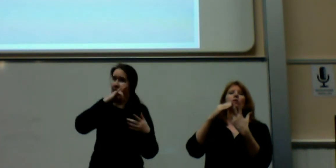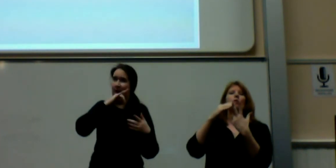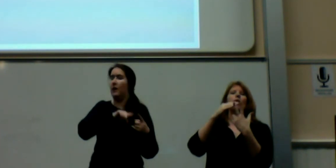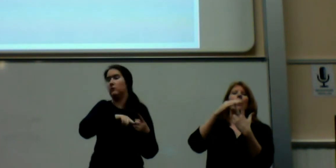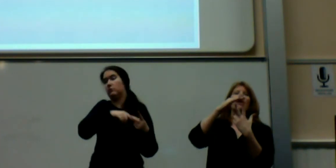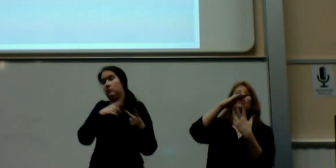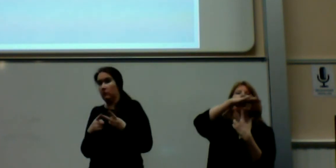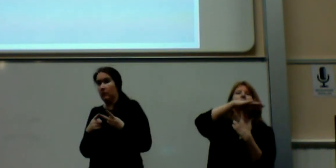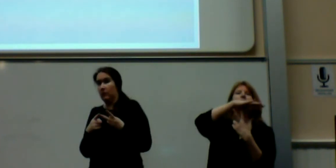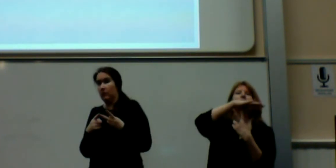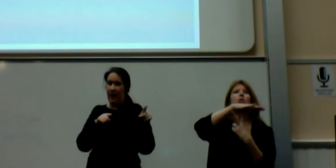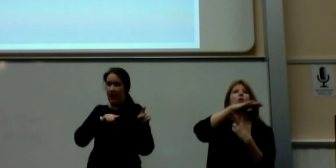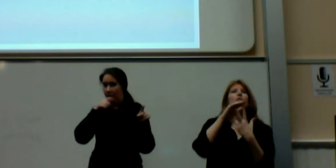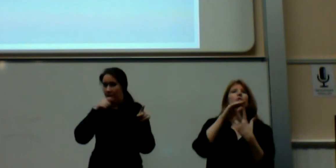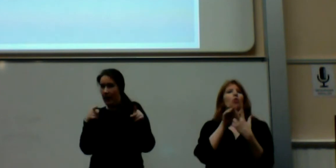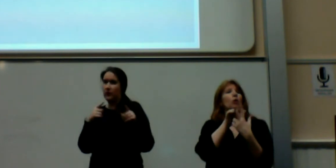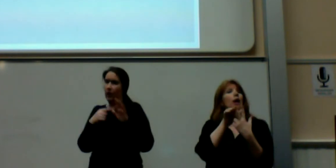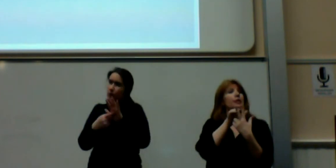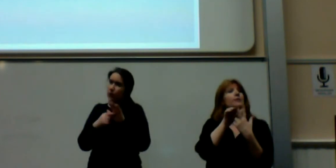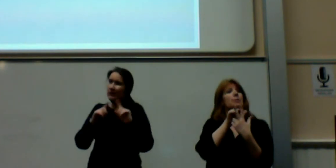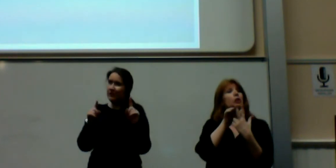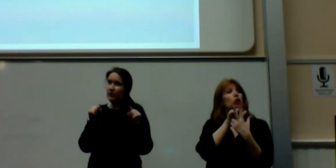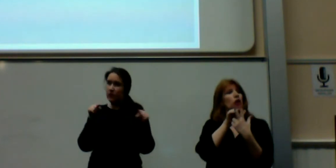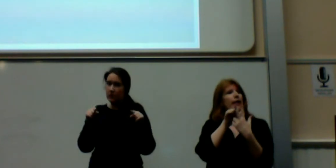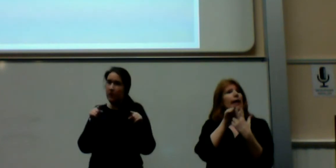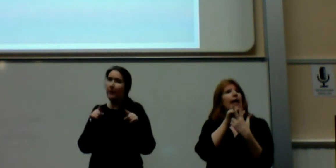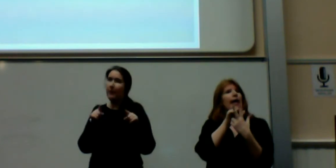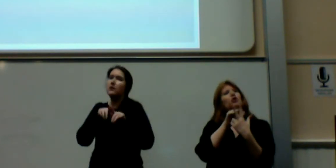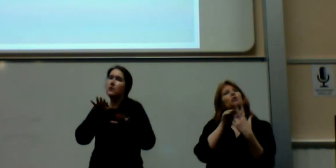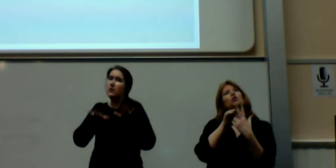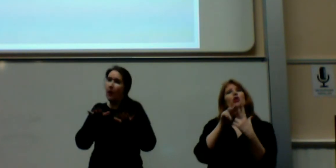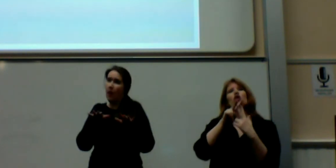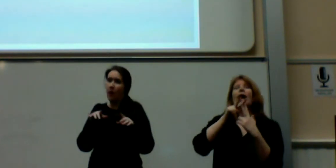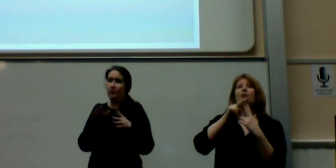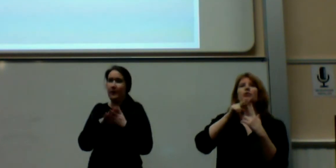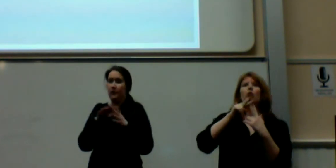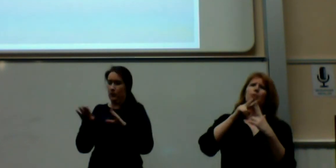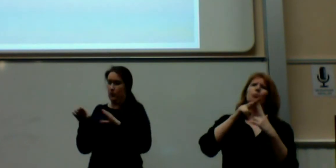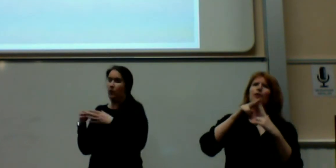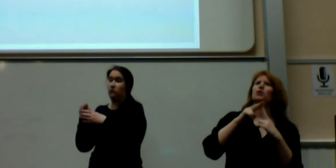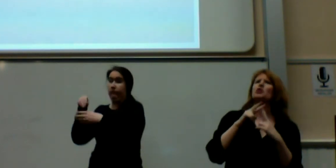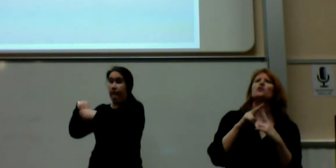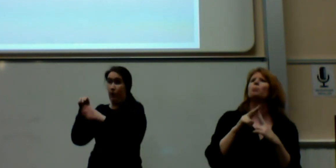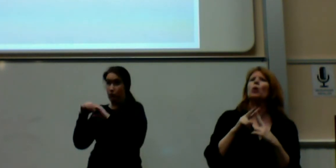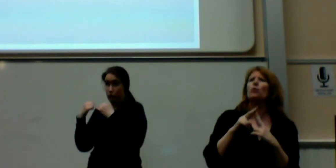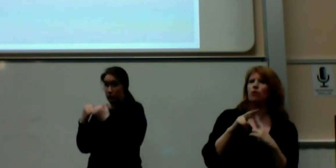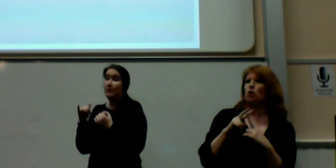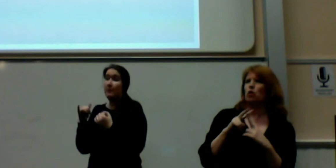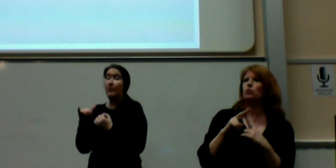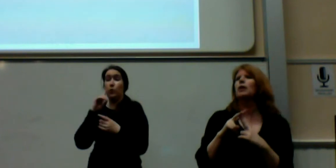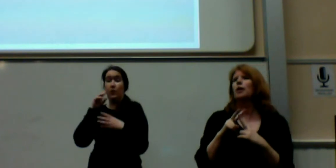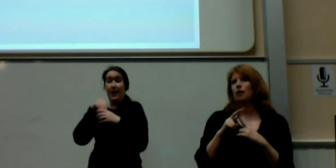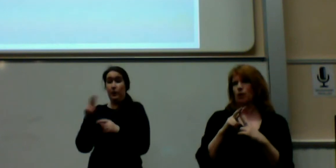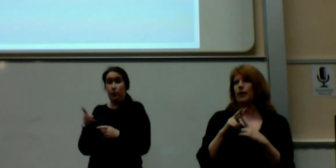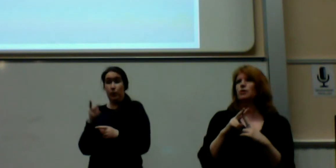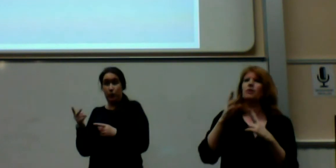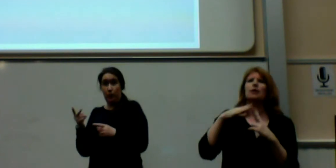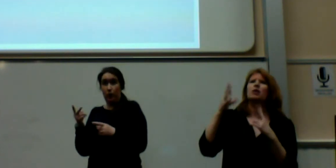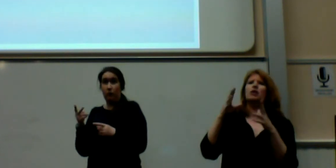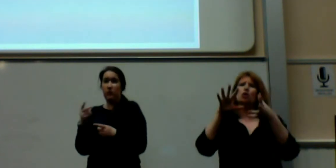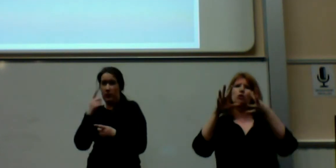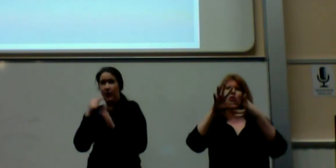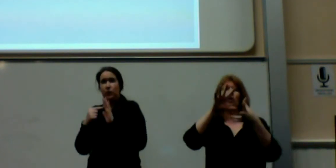your P-score and your maintaining norm score were kind of similar. And so you show that you have sort of a preference for both of those.